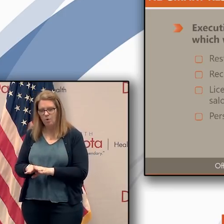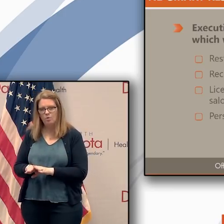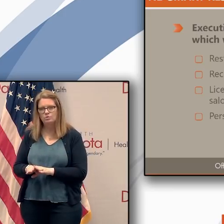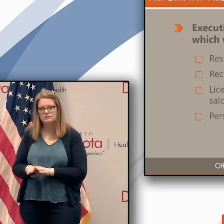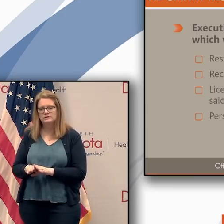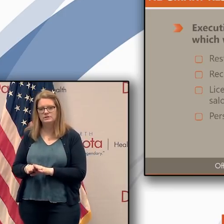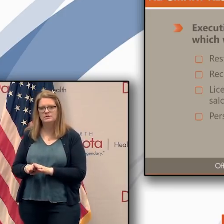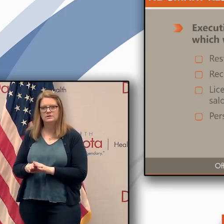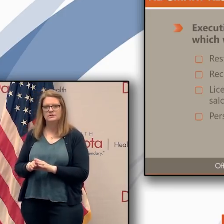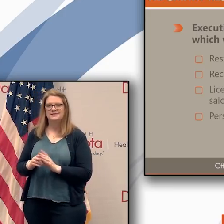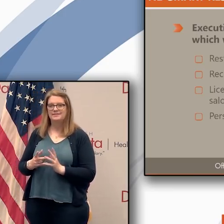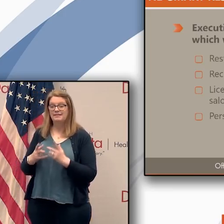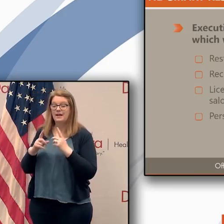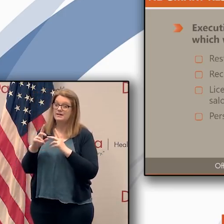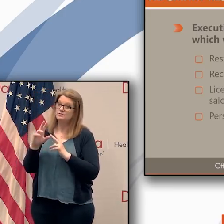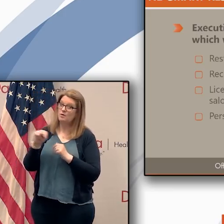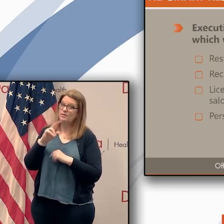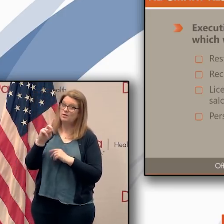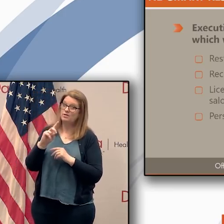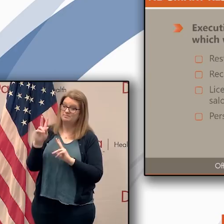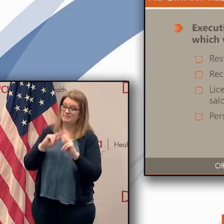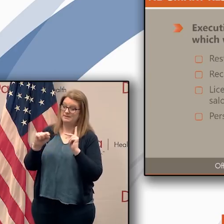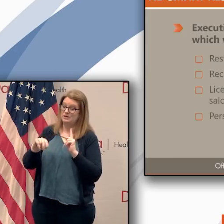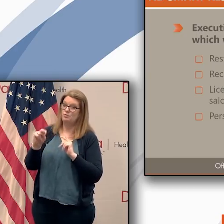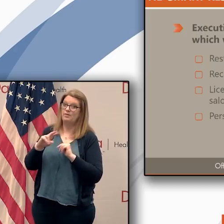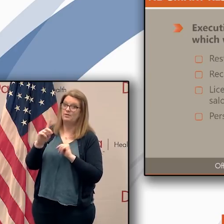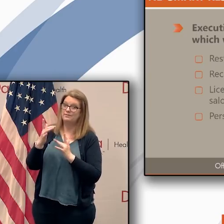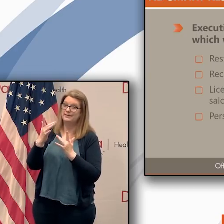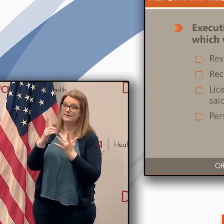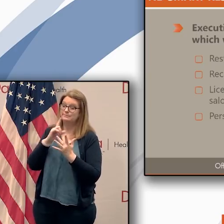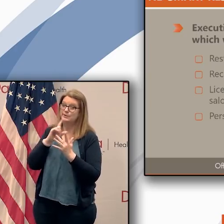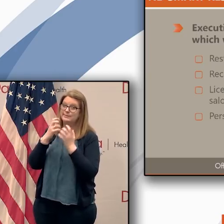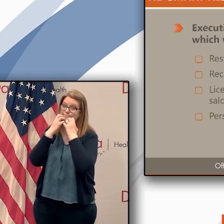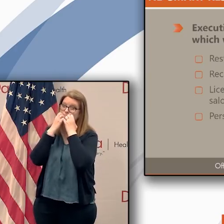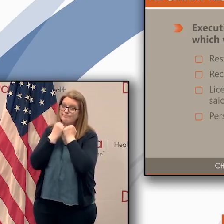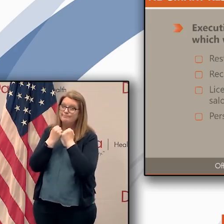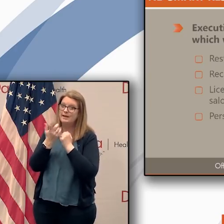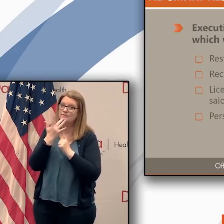lot about, their favorite restaurant, their favorite bar, their